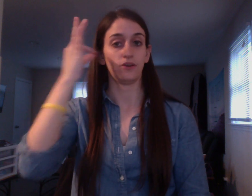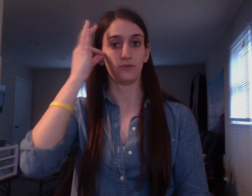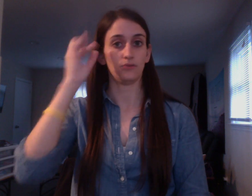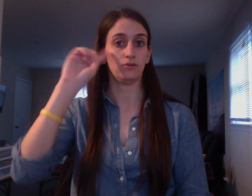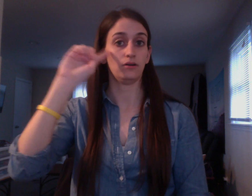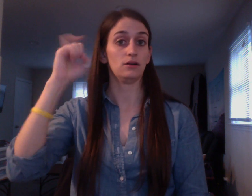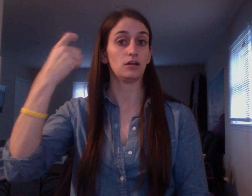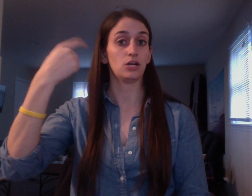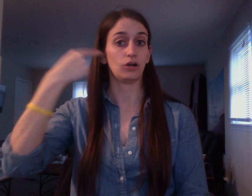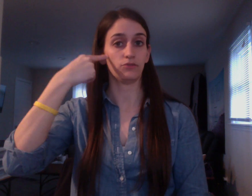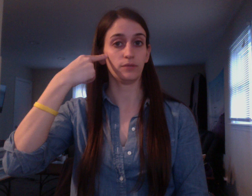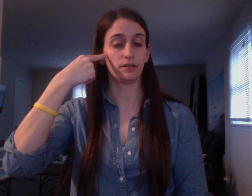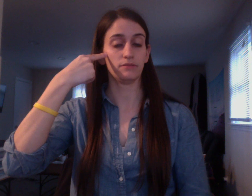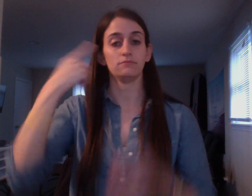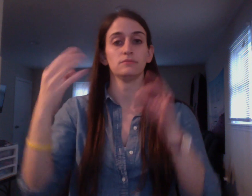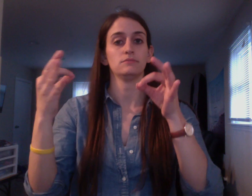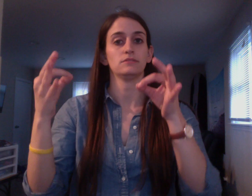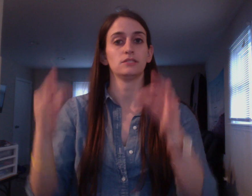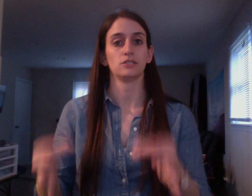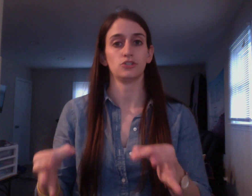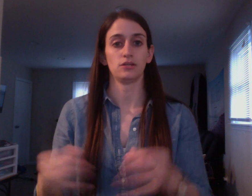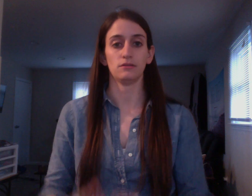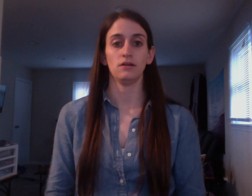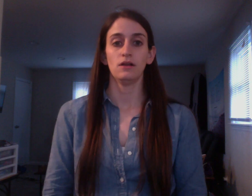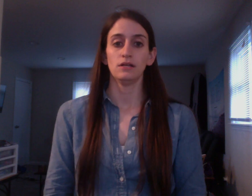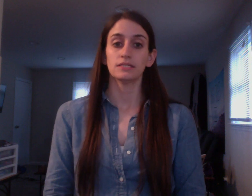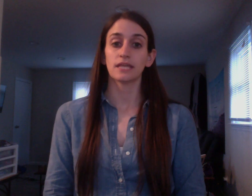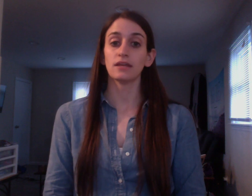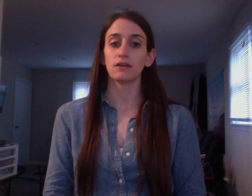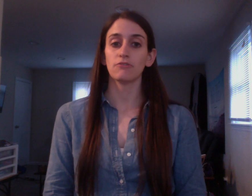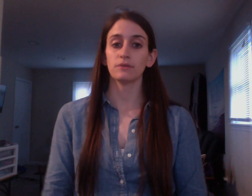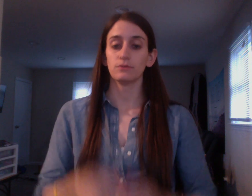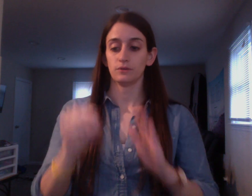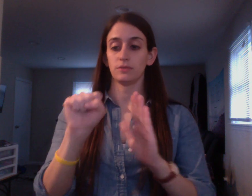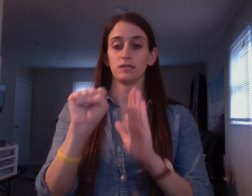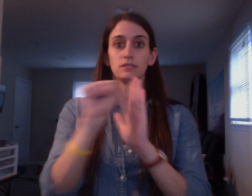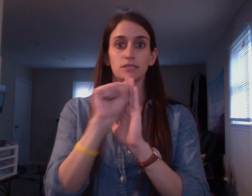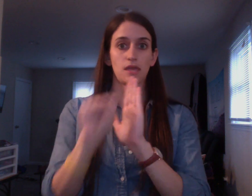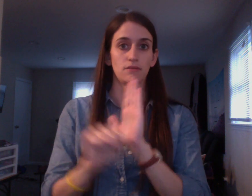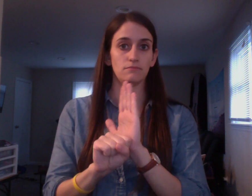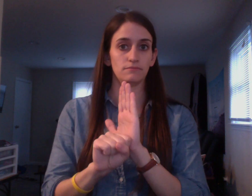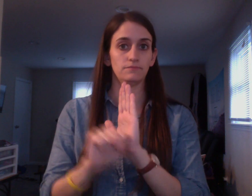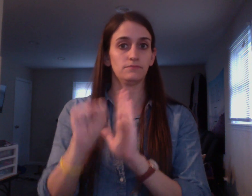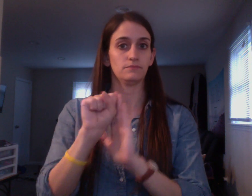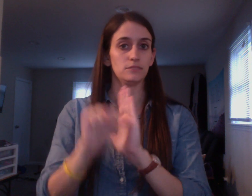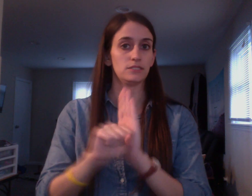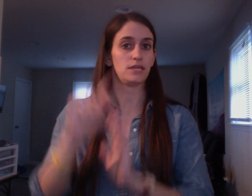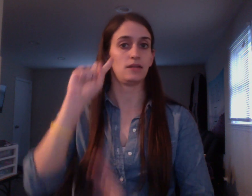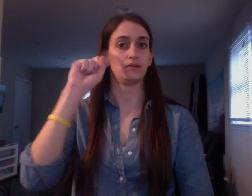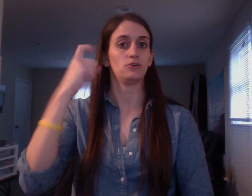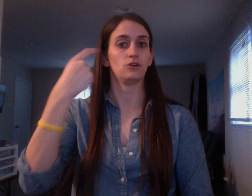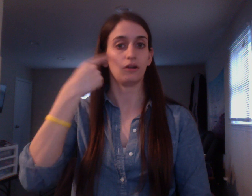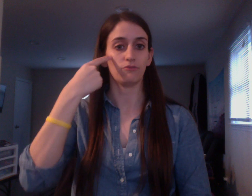Federal government, decision. State government would be state. State government.